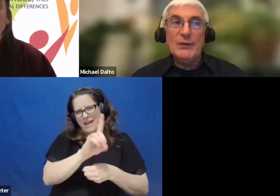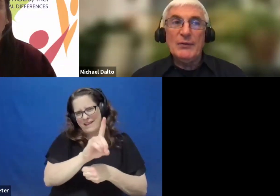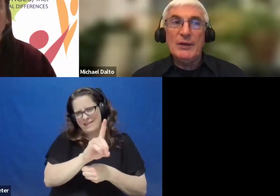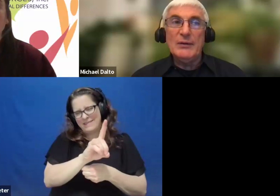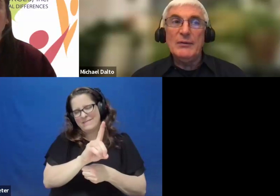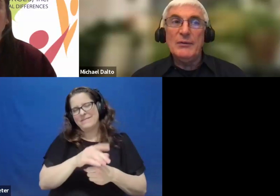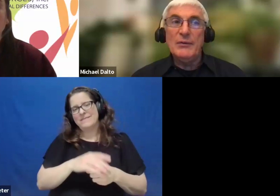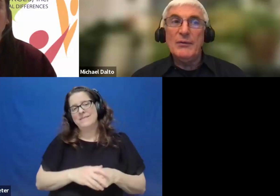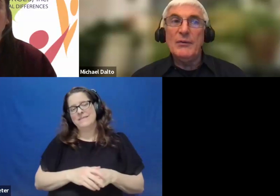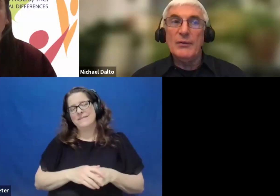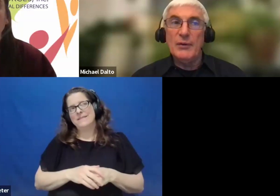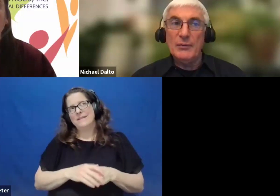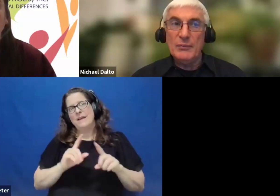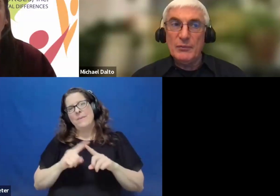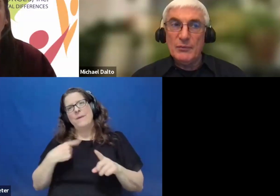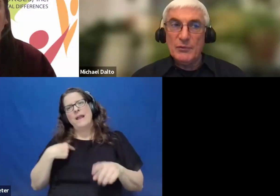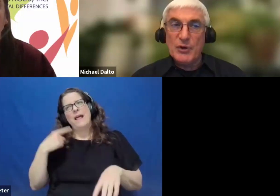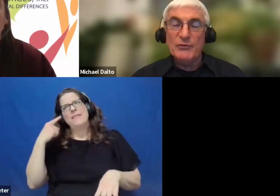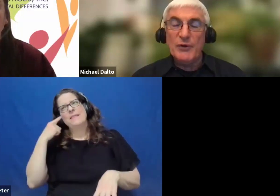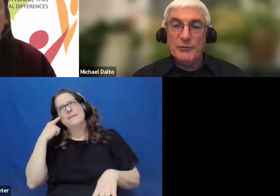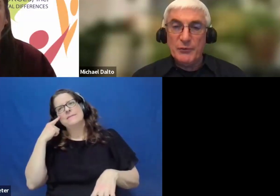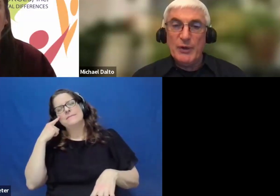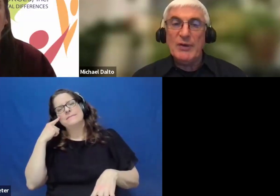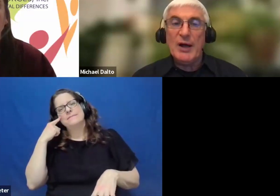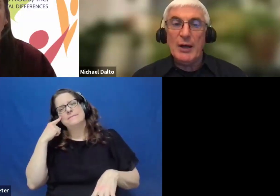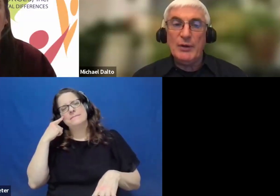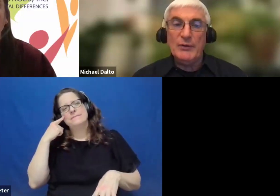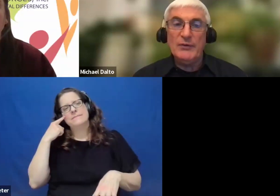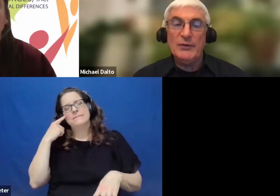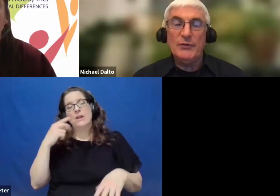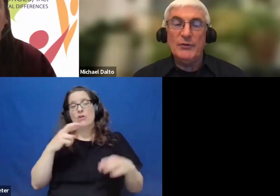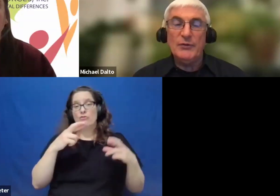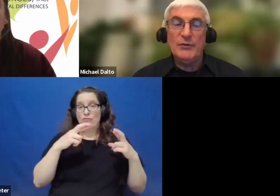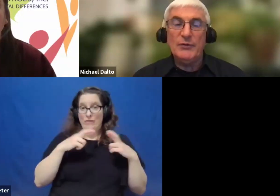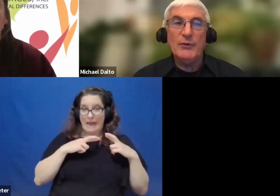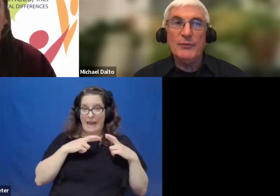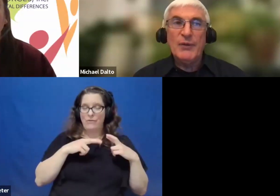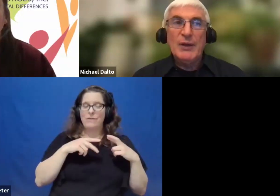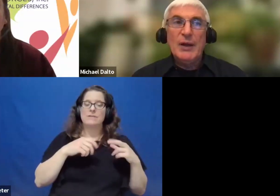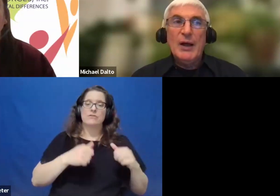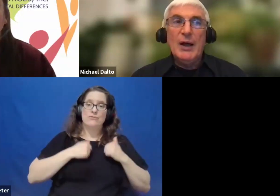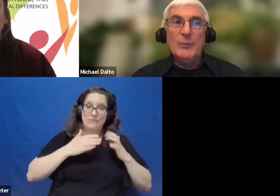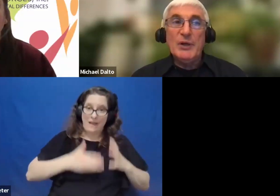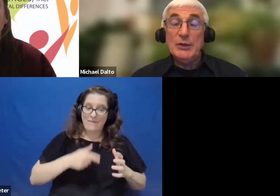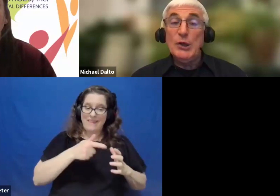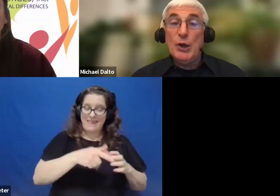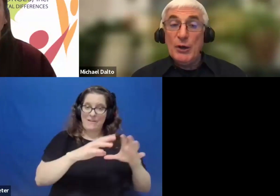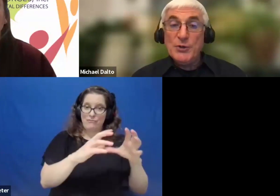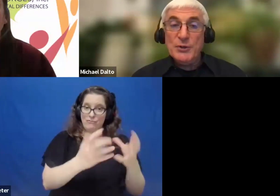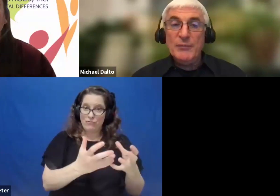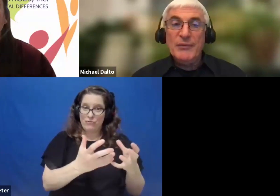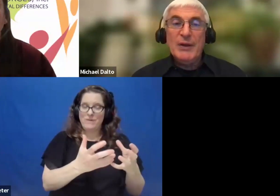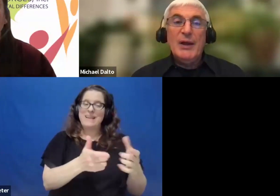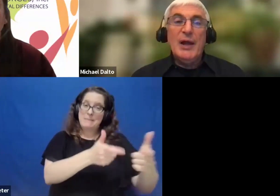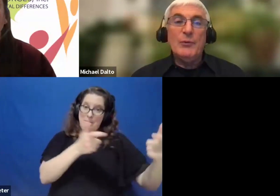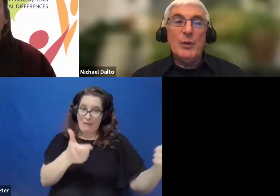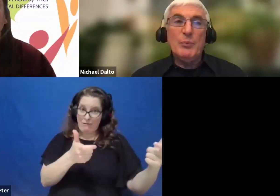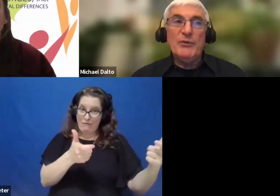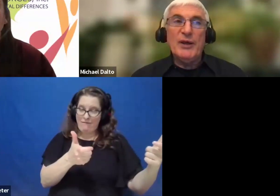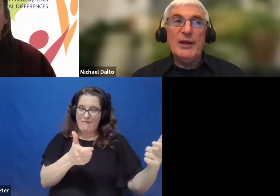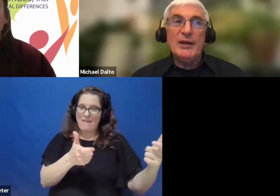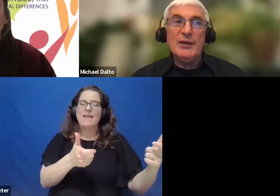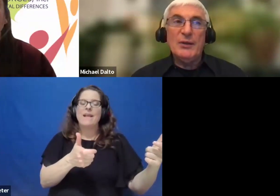Although I think the trust fund for retirees and survivors being larger